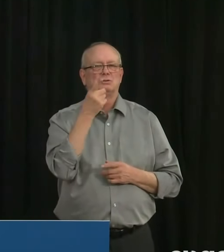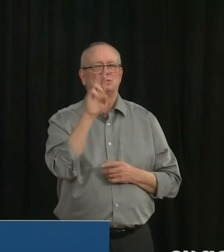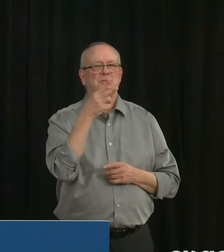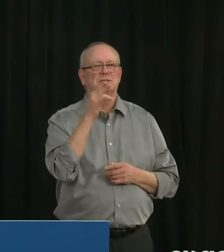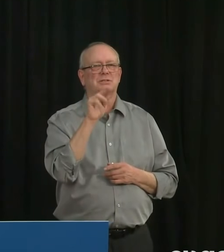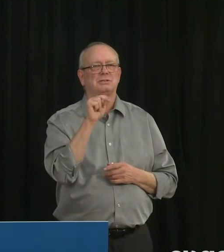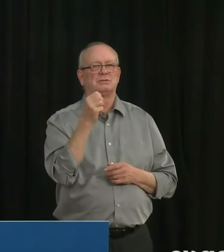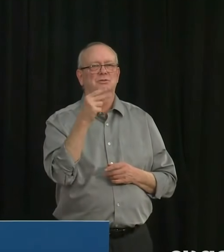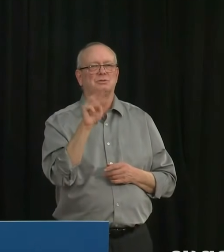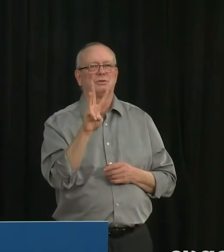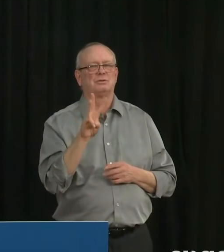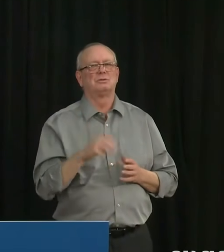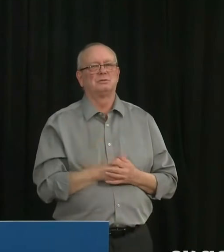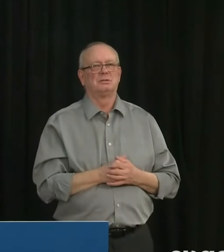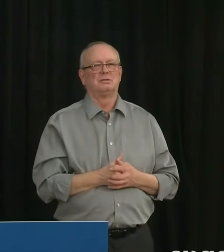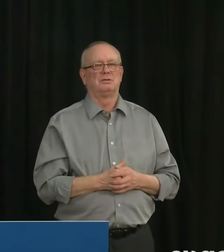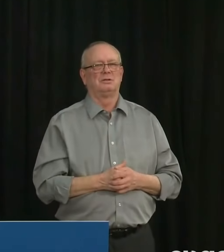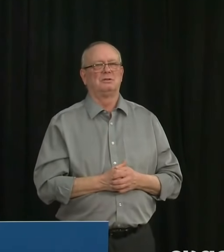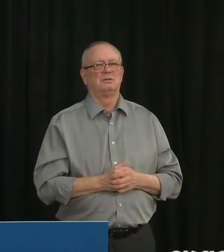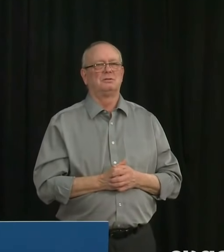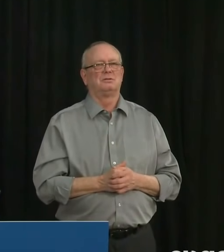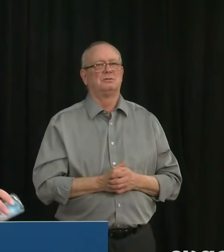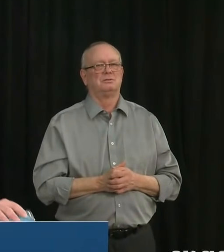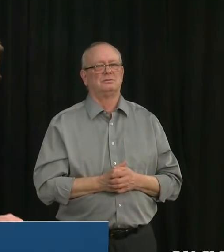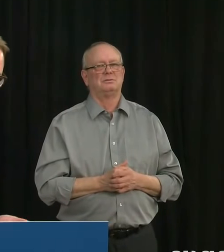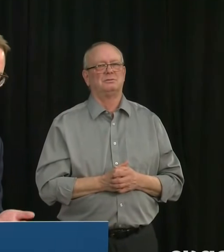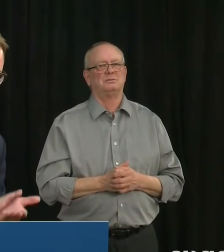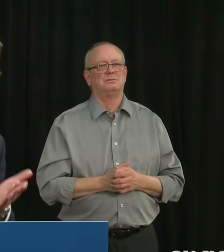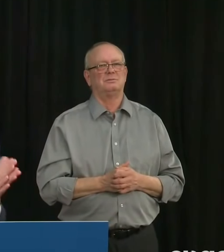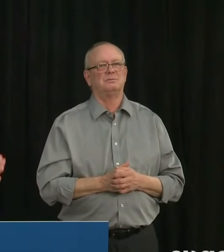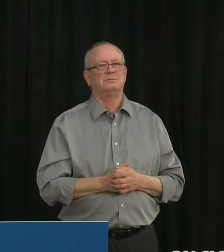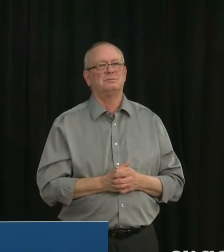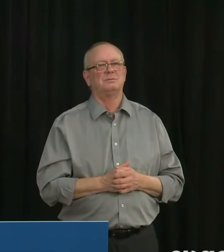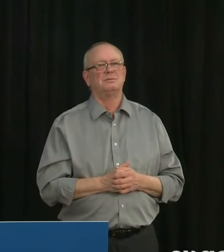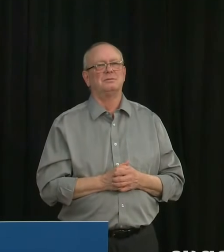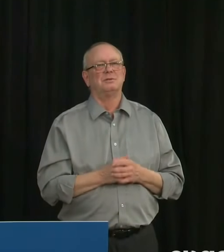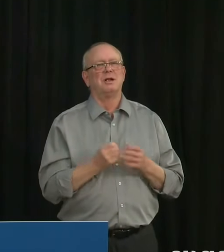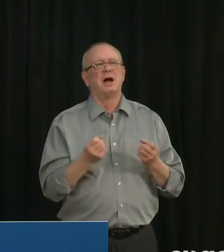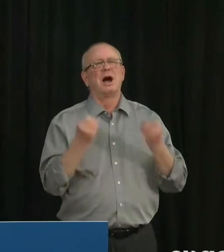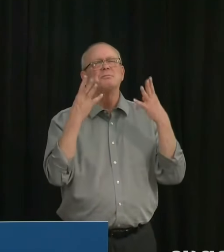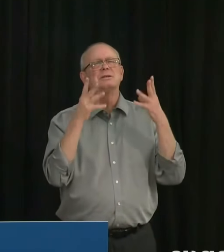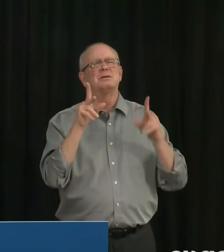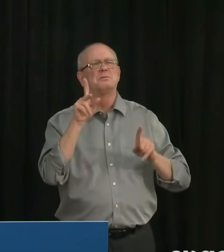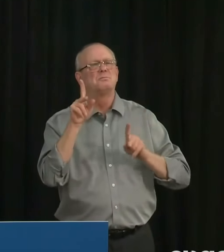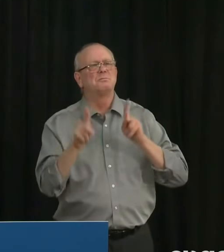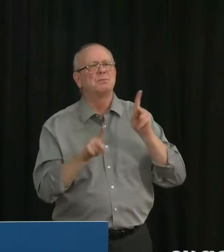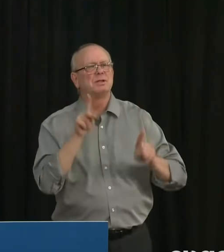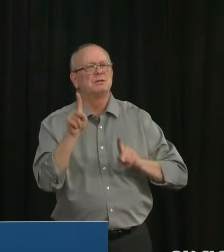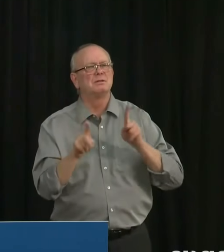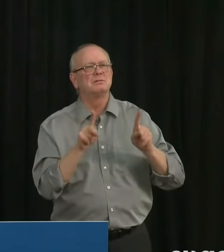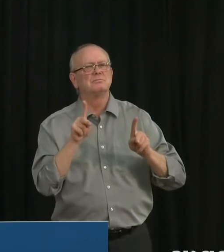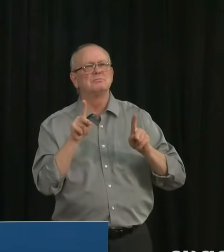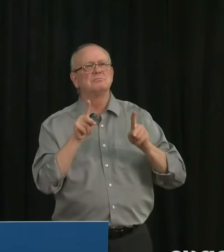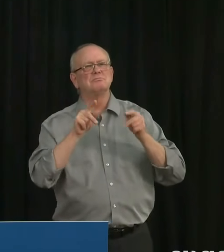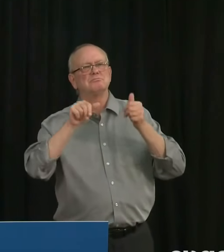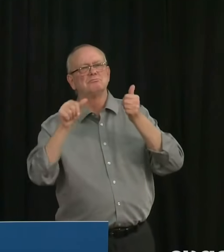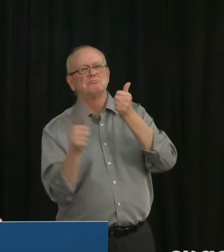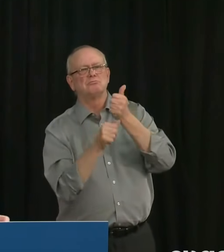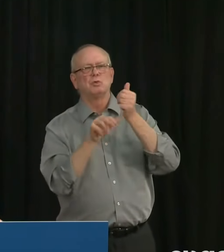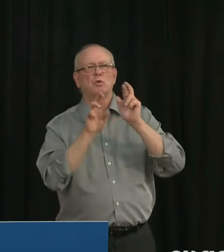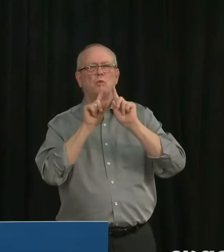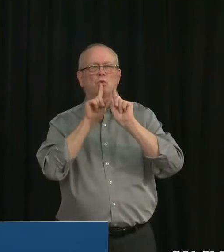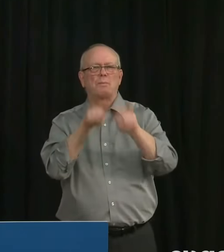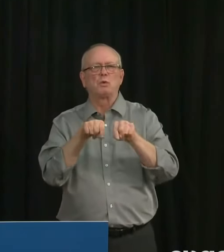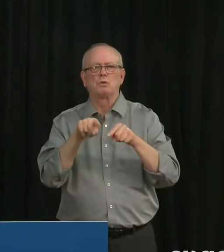two-part question, if I may. How many people actually report to you? And of